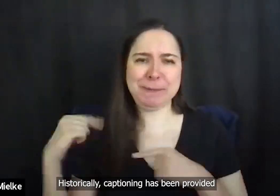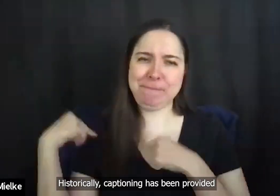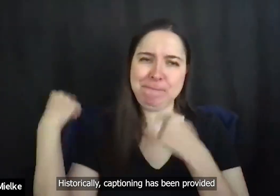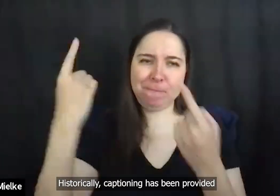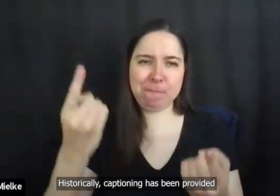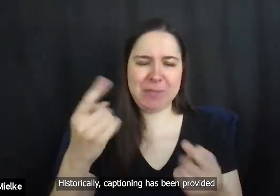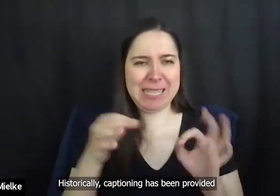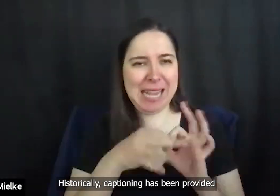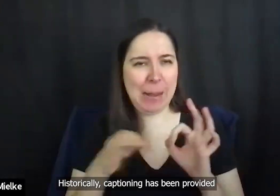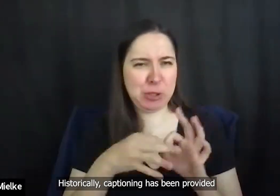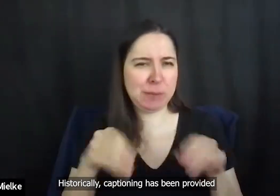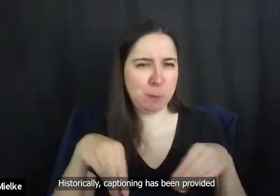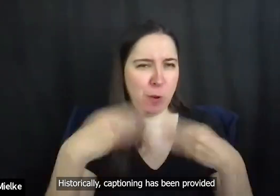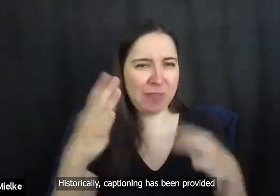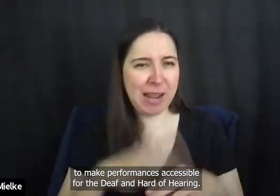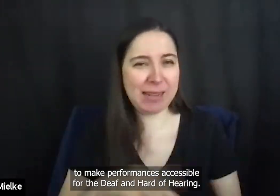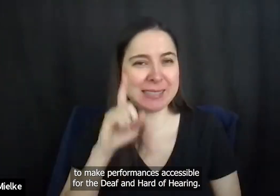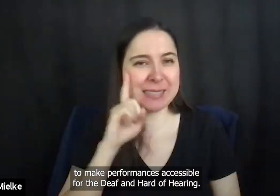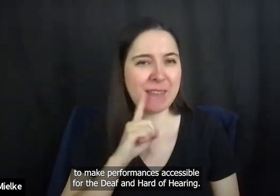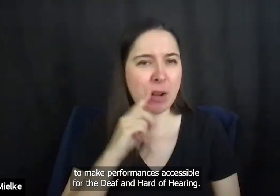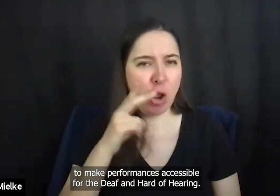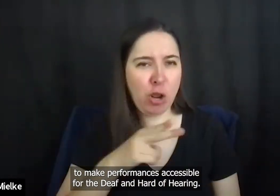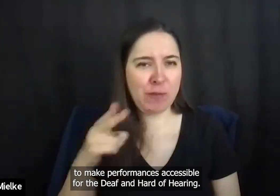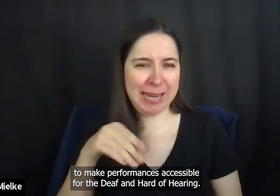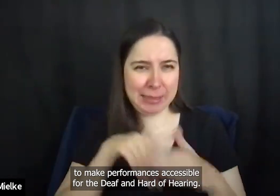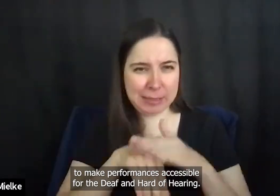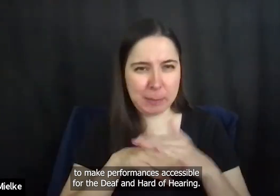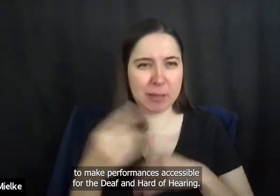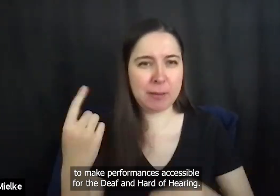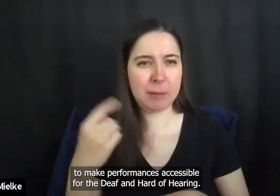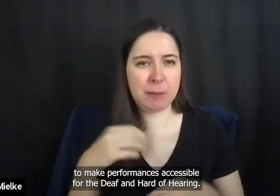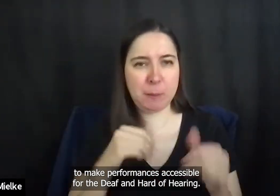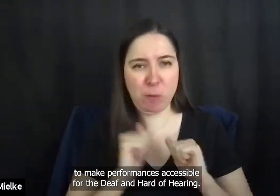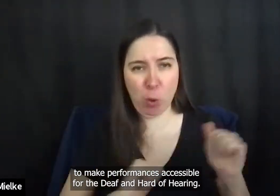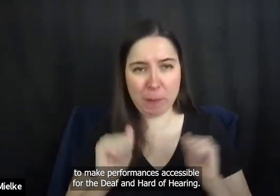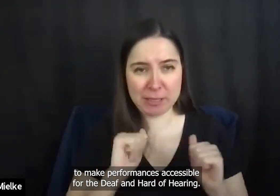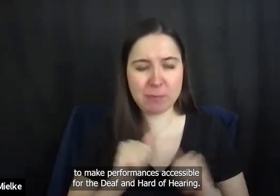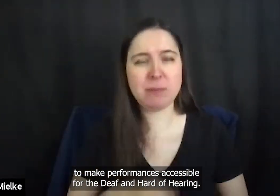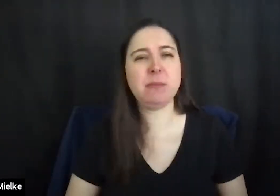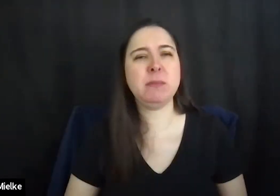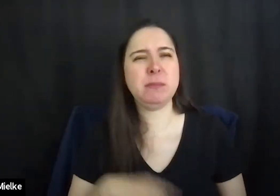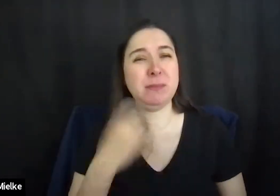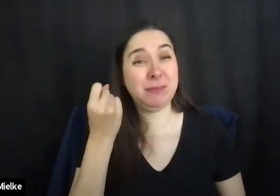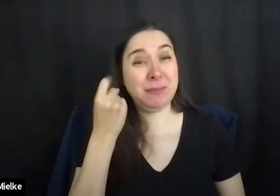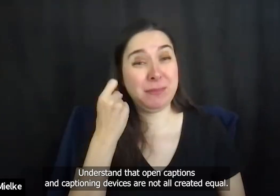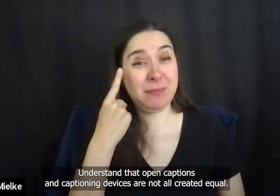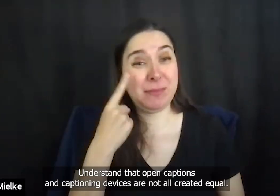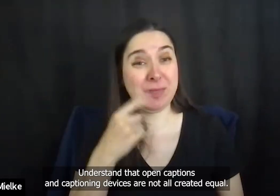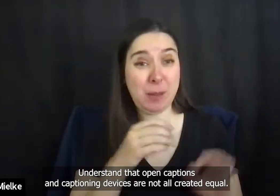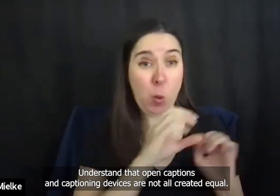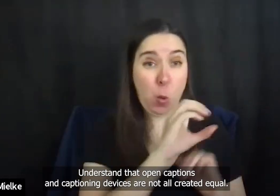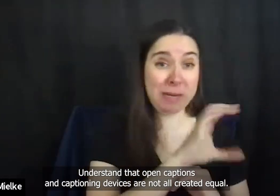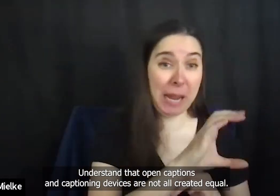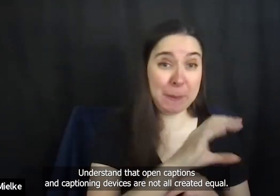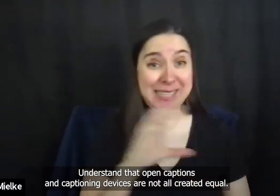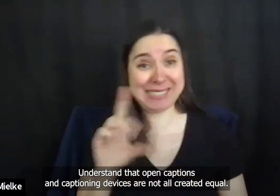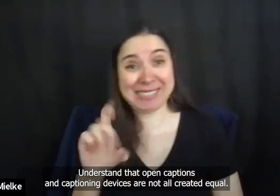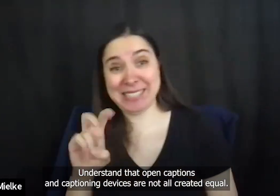Historically, captioning has been provided to make performances accessible for the deaf and hard of hearing. Understand that open captions and